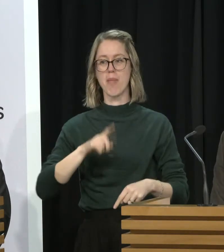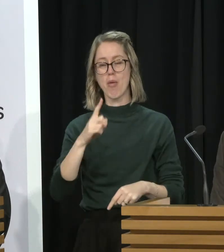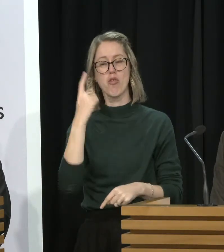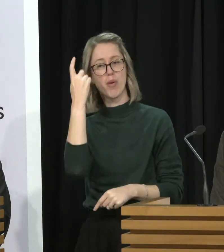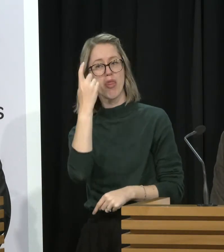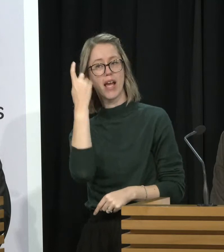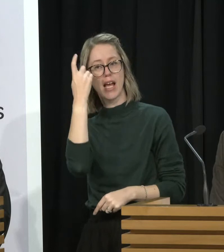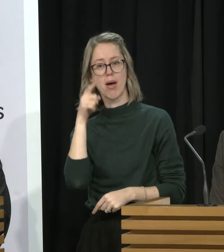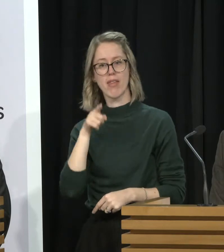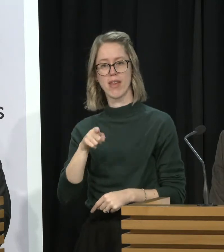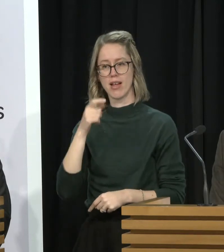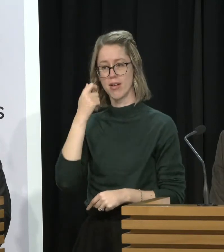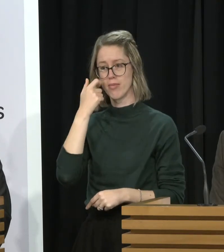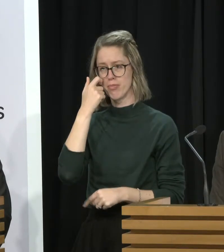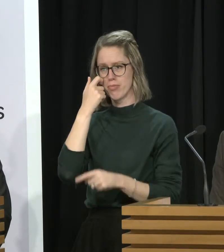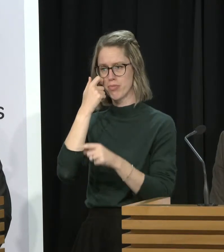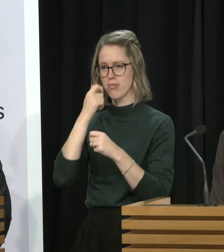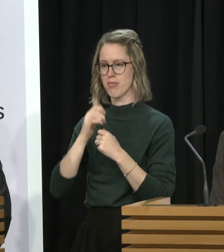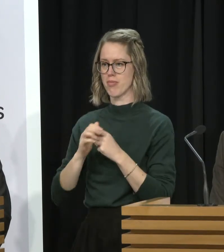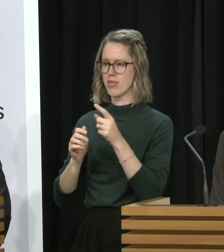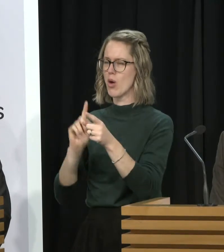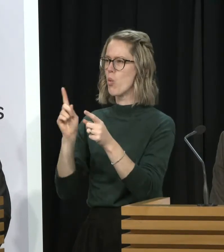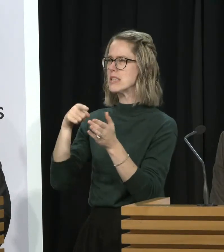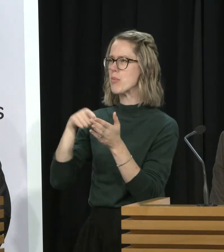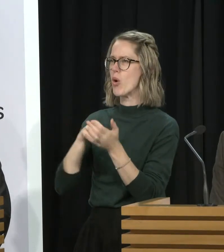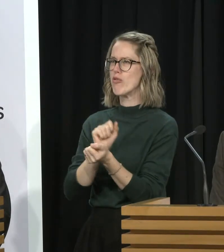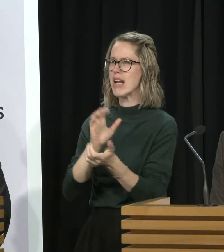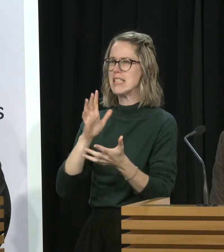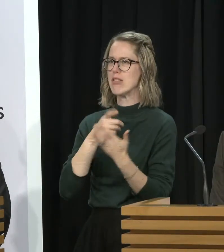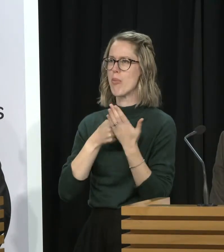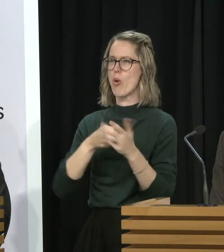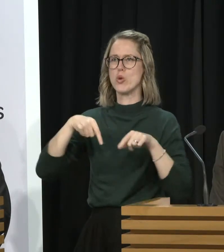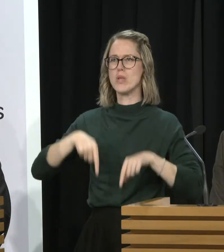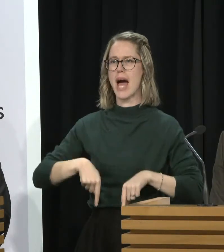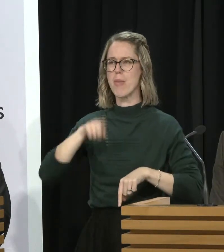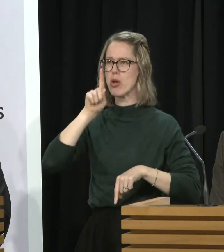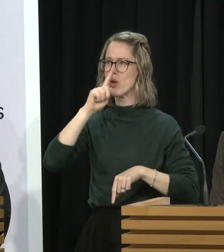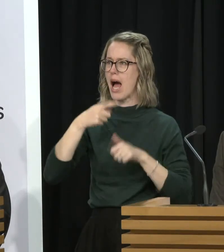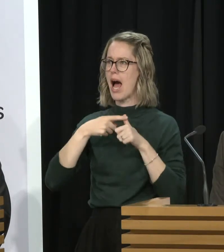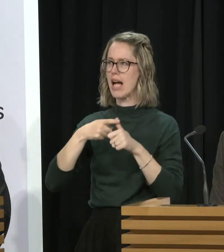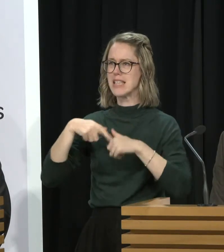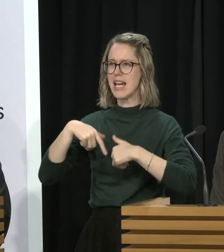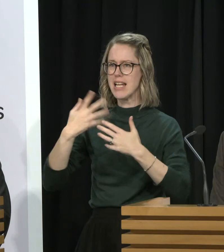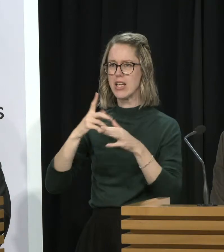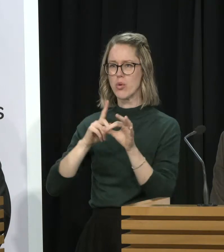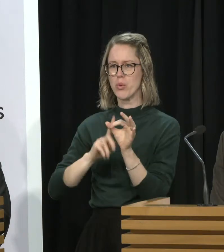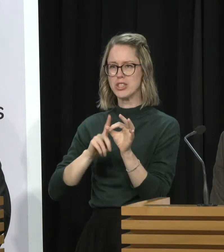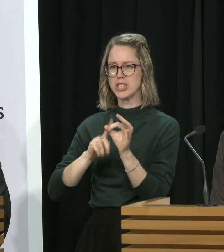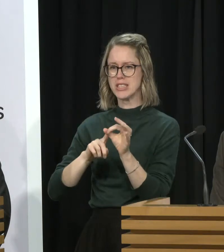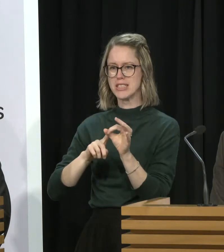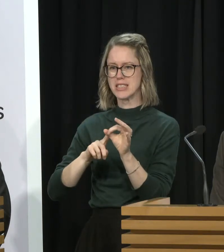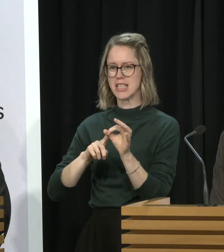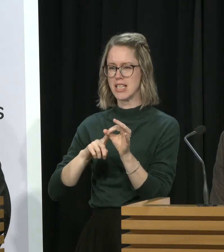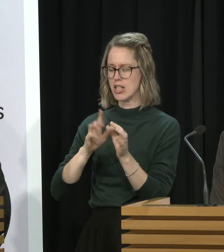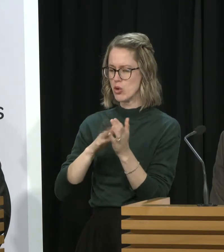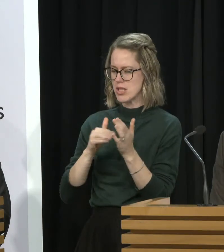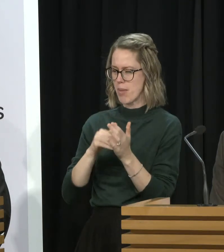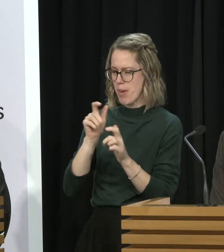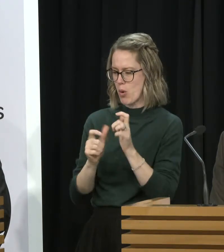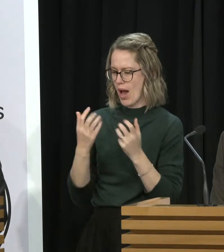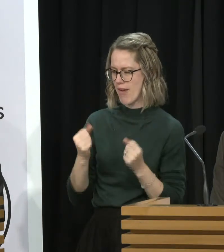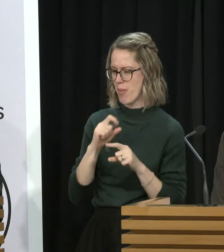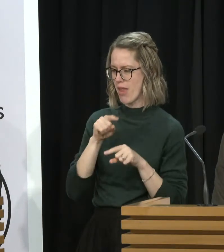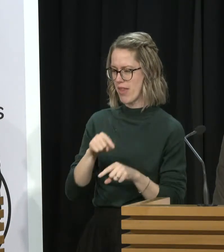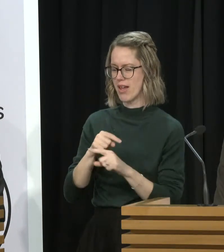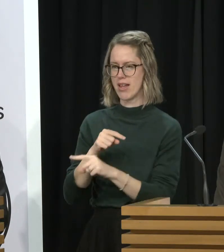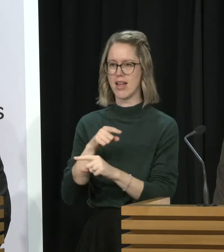have been considering. But what's the point of releasing the report today, but then not answering any questions New Zealanders have about